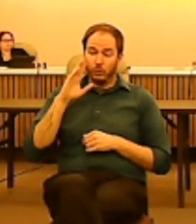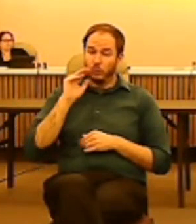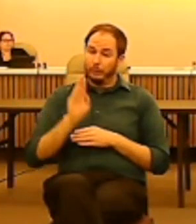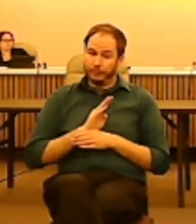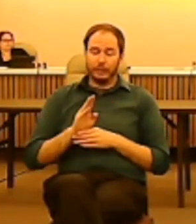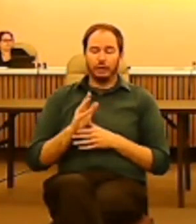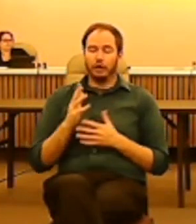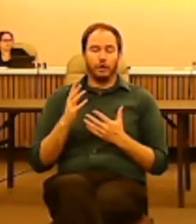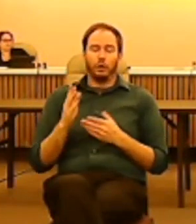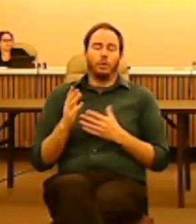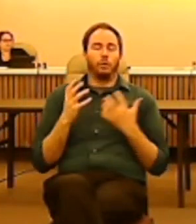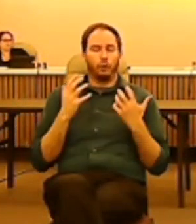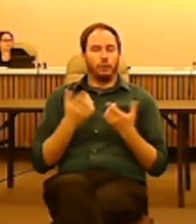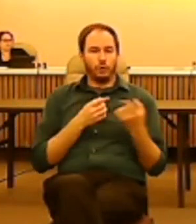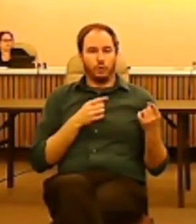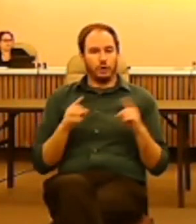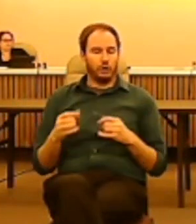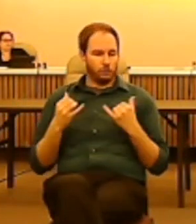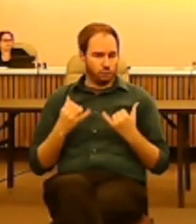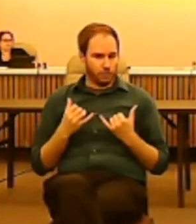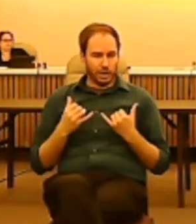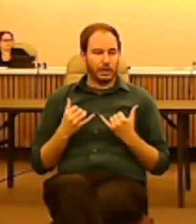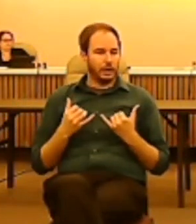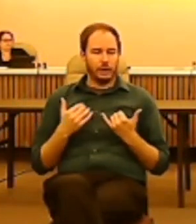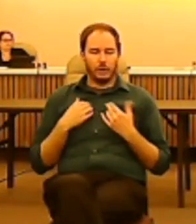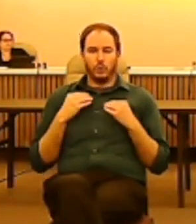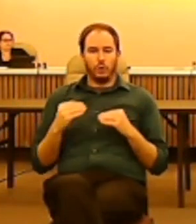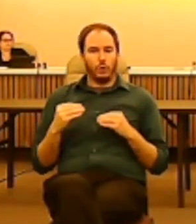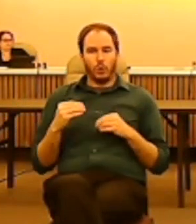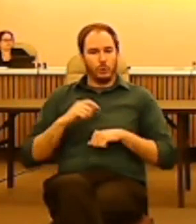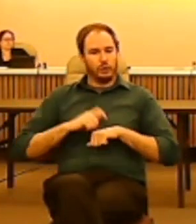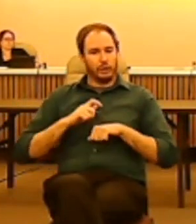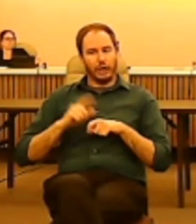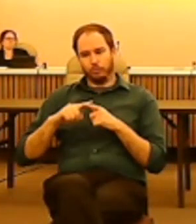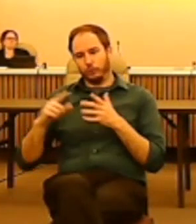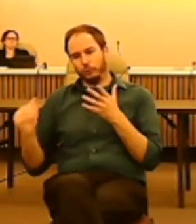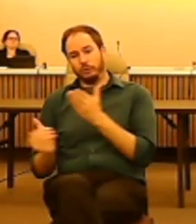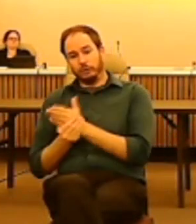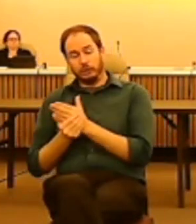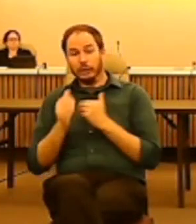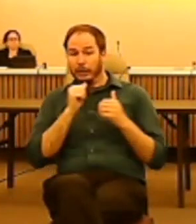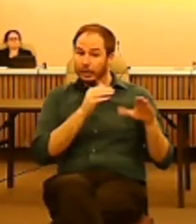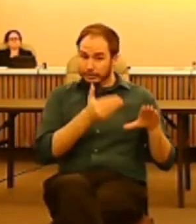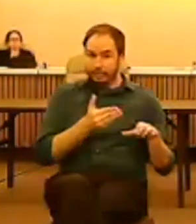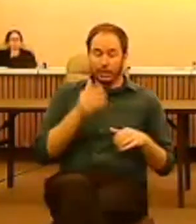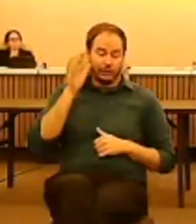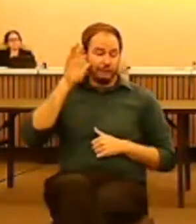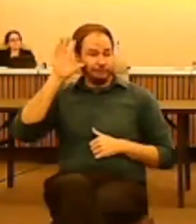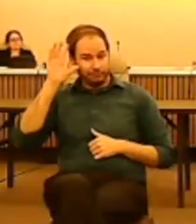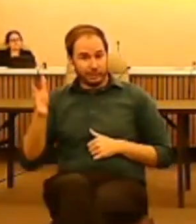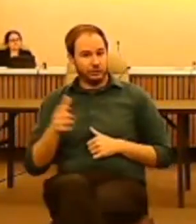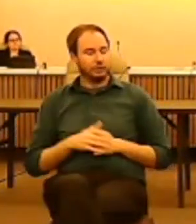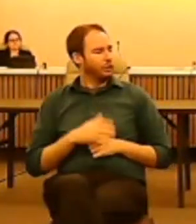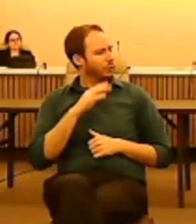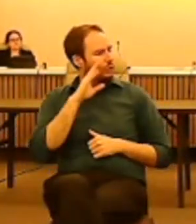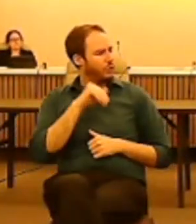there's just so much going on right now that there's just no bandwidth to get to it. It's not that it's dead. We'll get to it at some point. And it's certainly